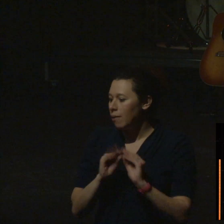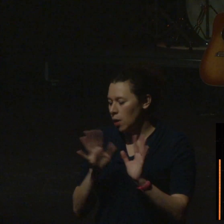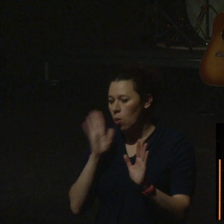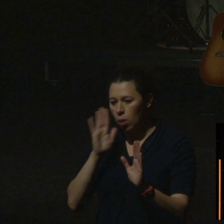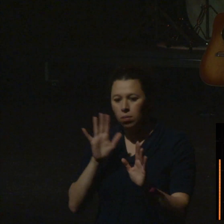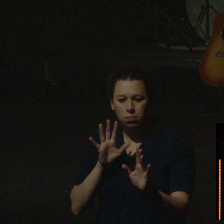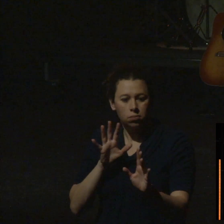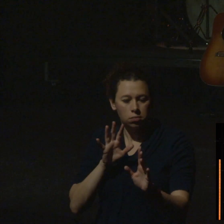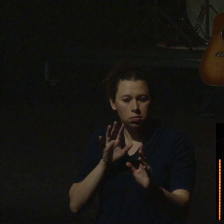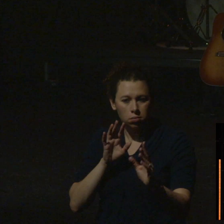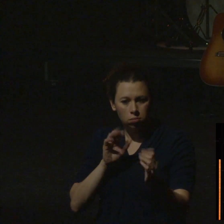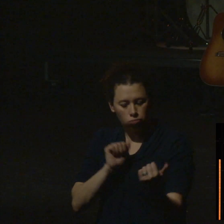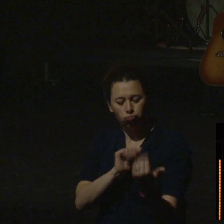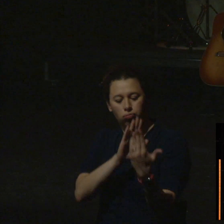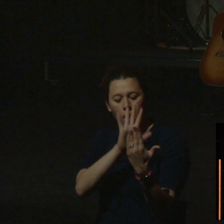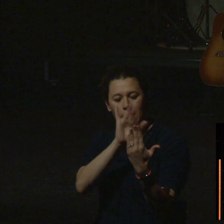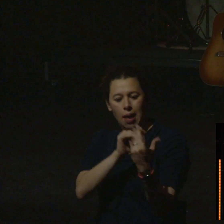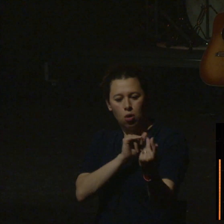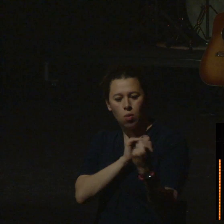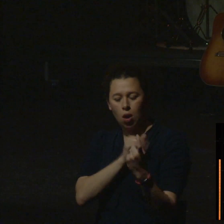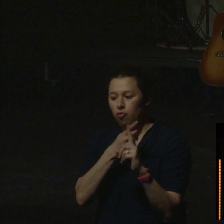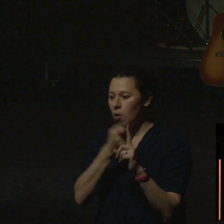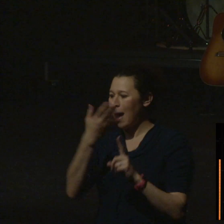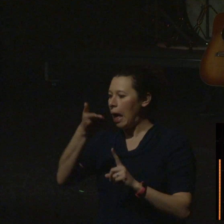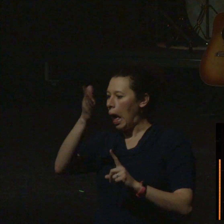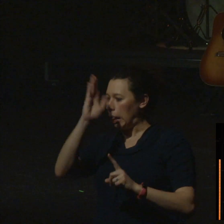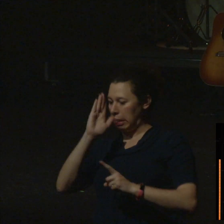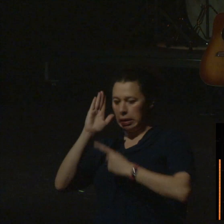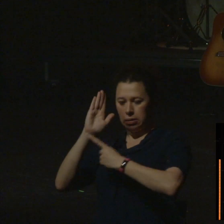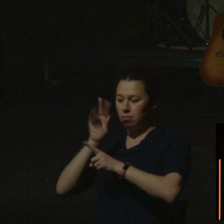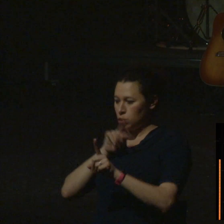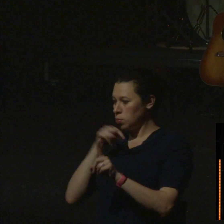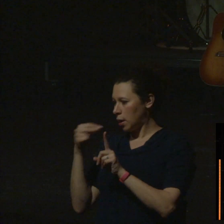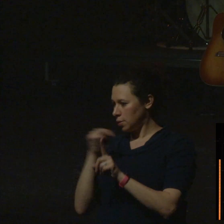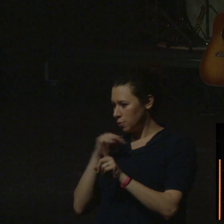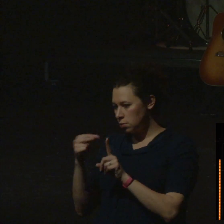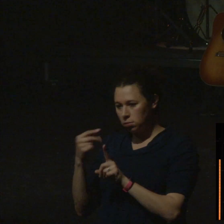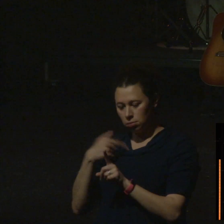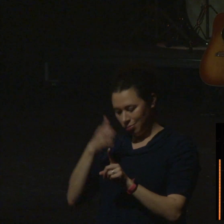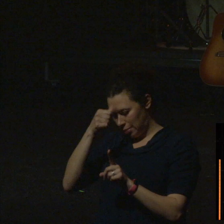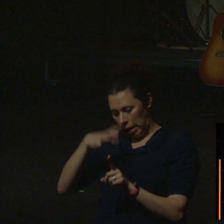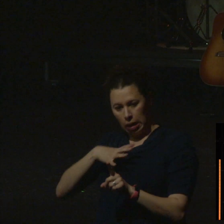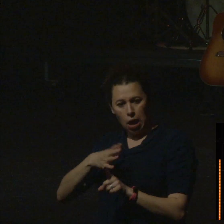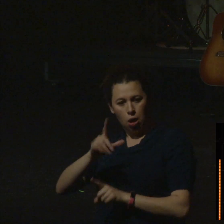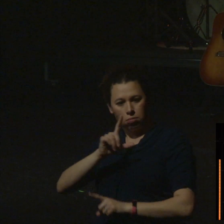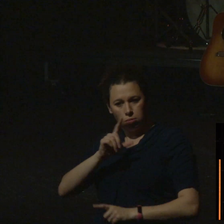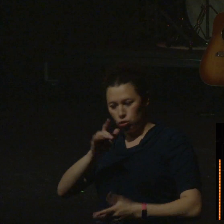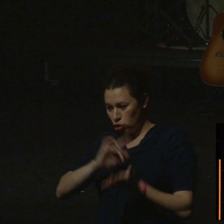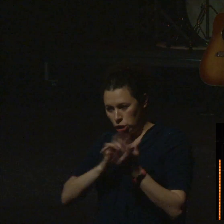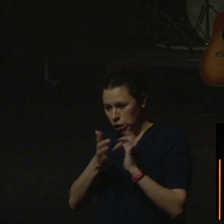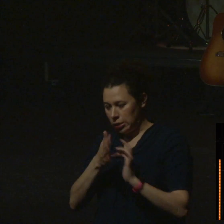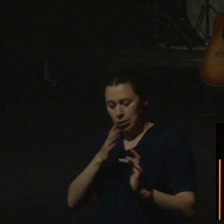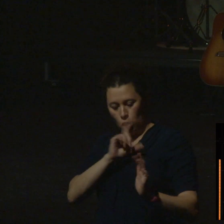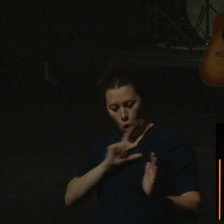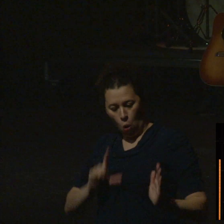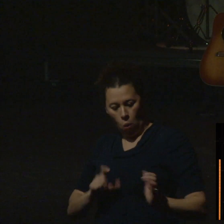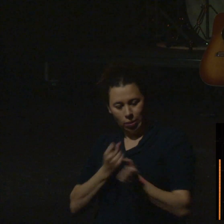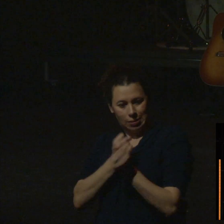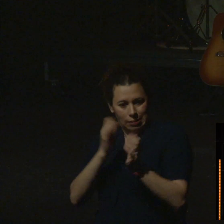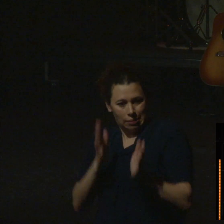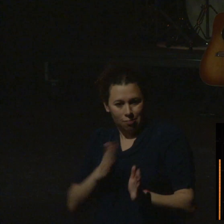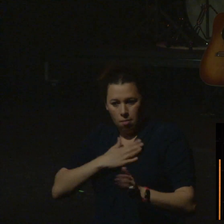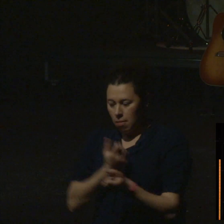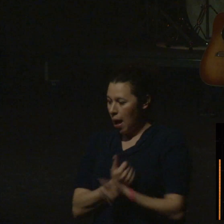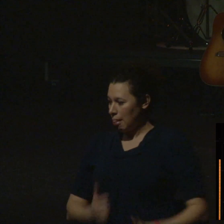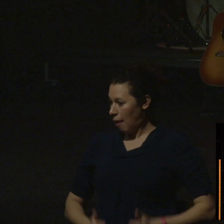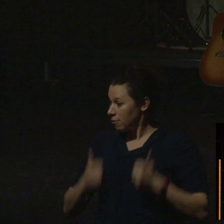from a godly perspective. I'm a guy who's made Jesus Lord and Savior of my life. So whether